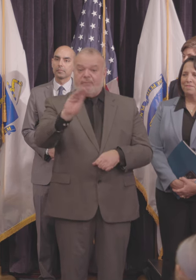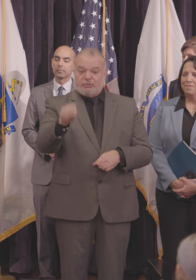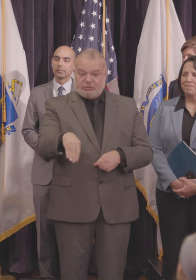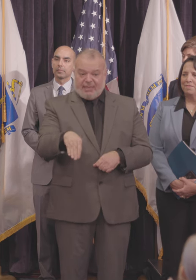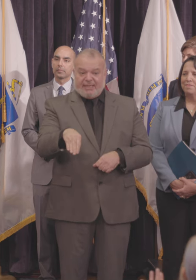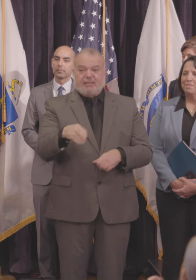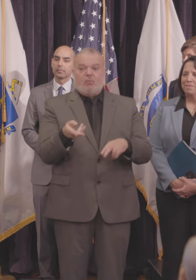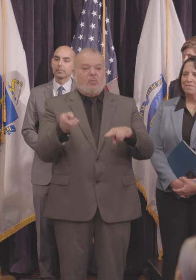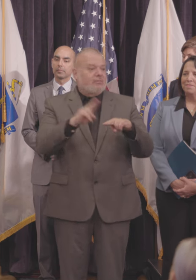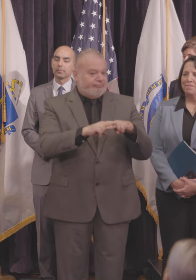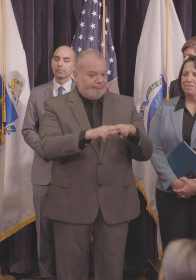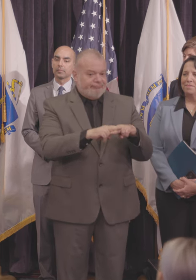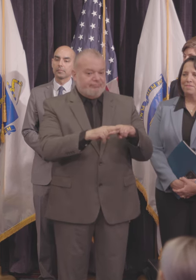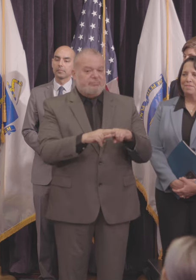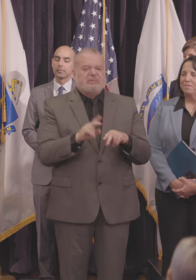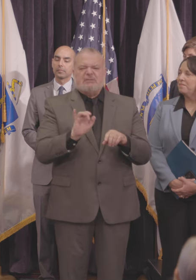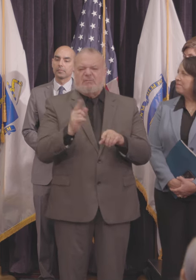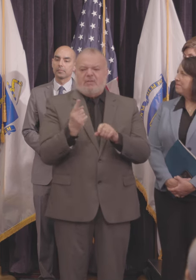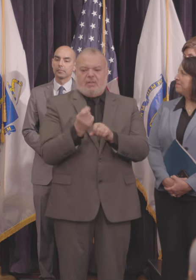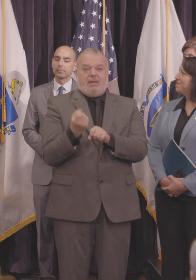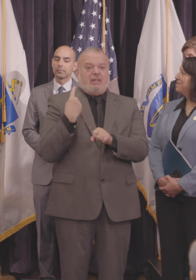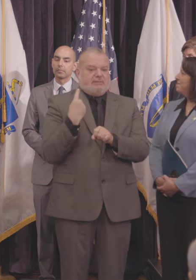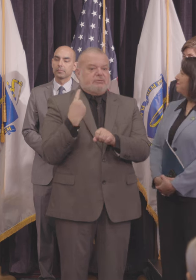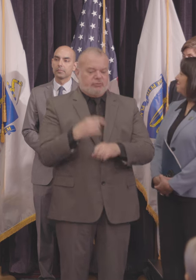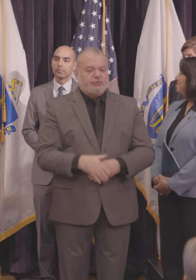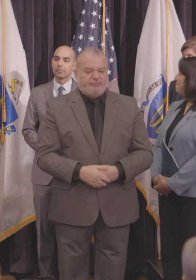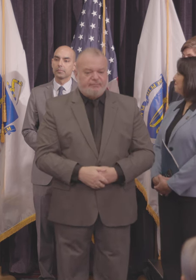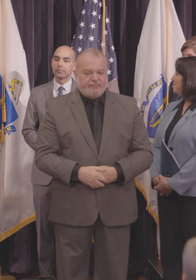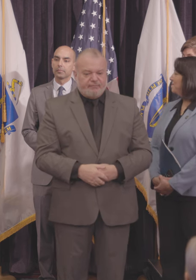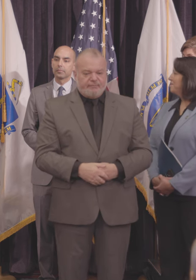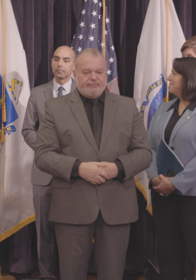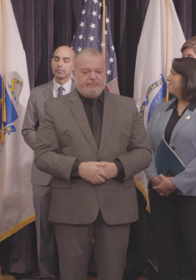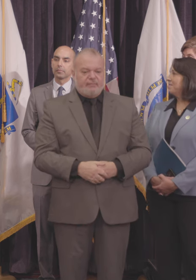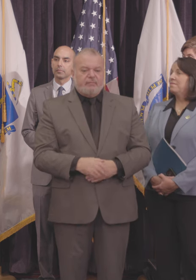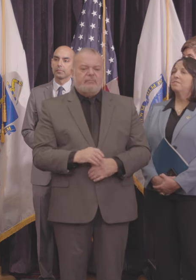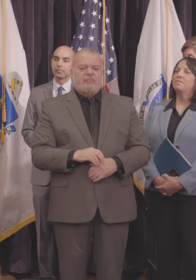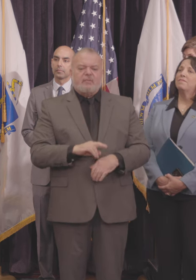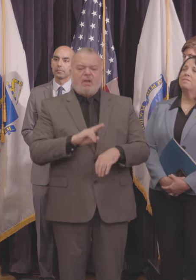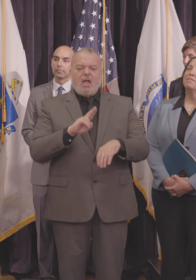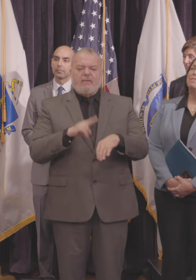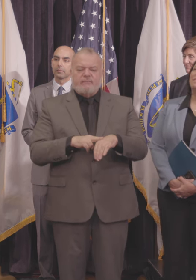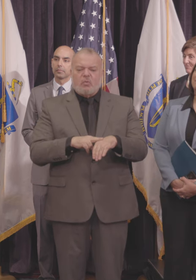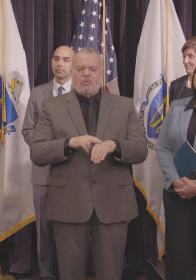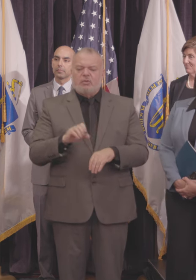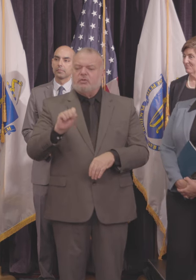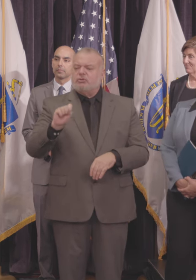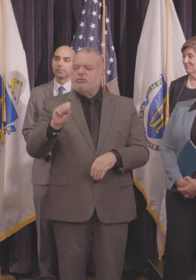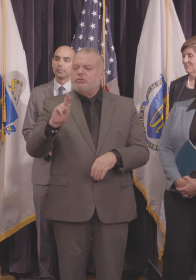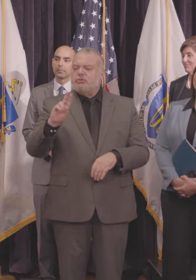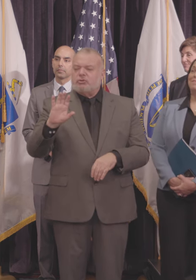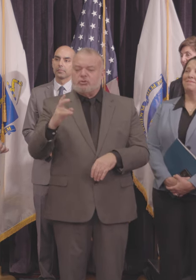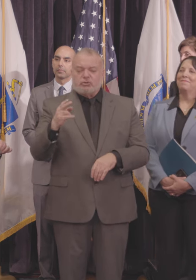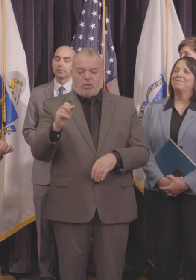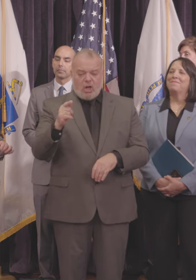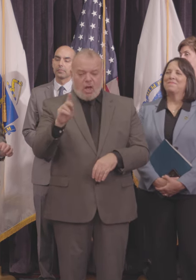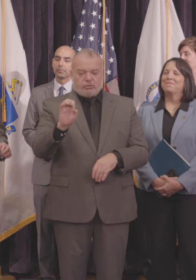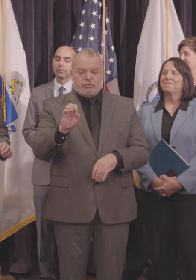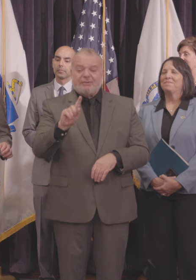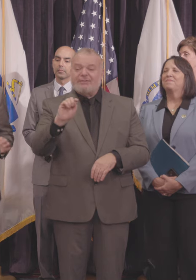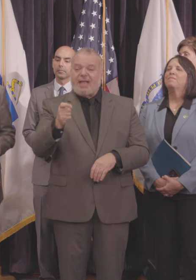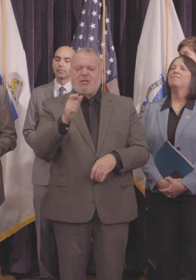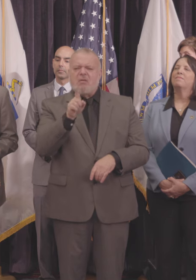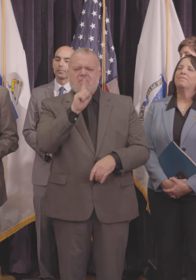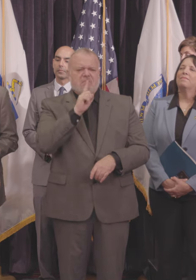year GAA, excluding spending tied to surtax and medical assistance trust fund, which of course has dedicated revenue